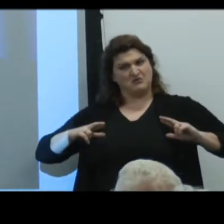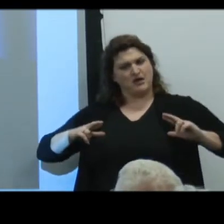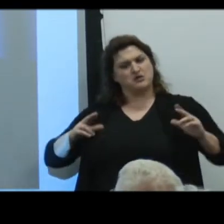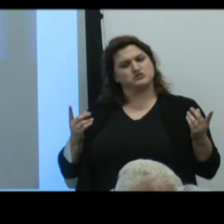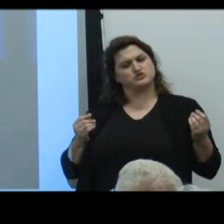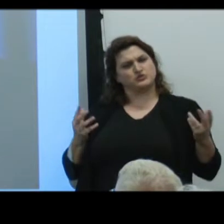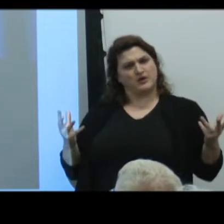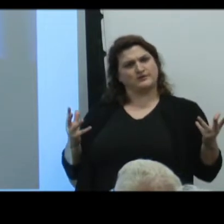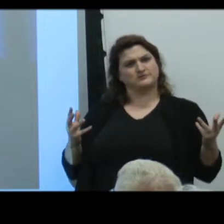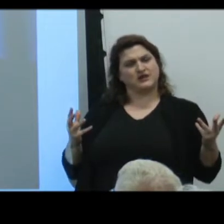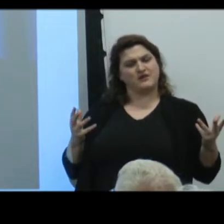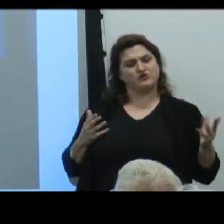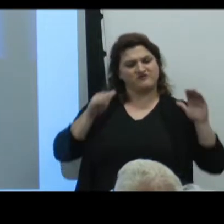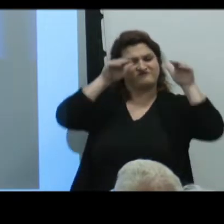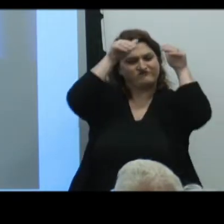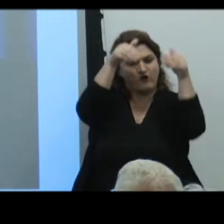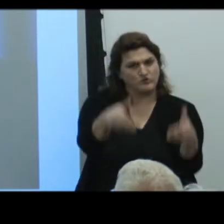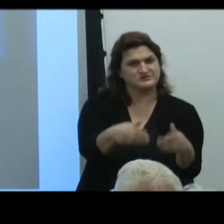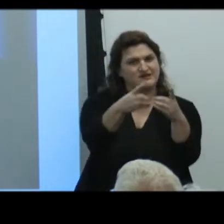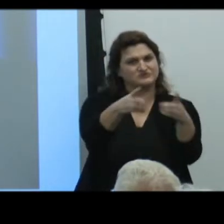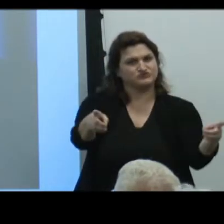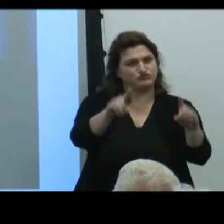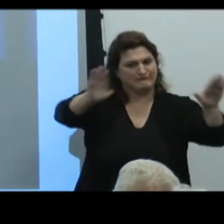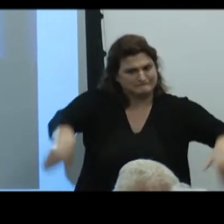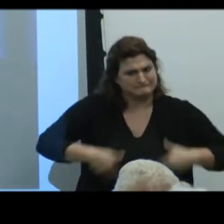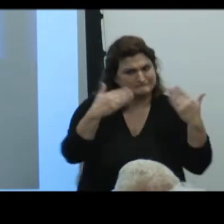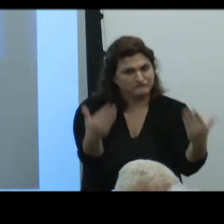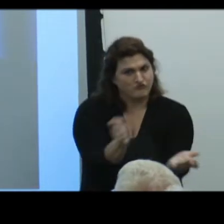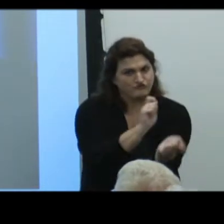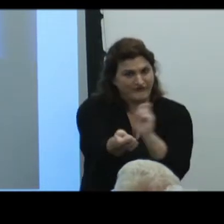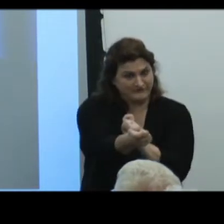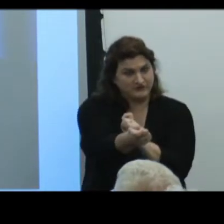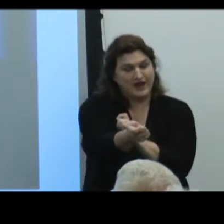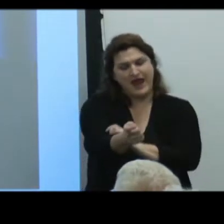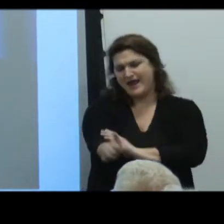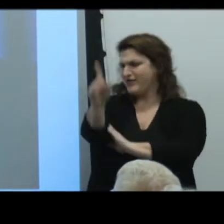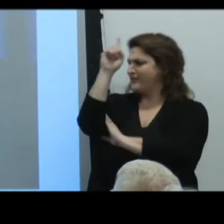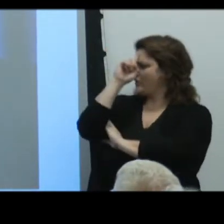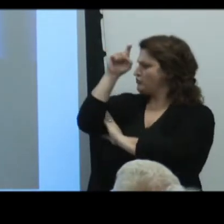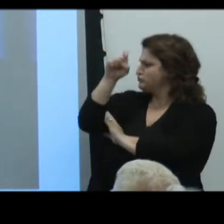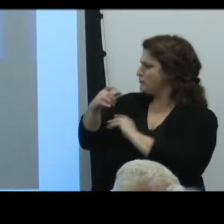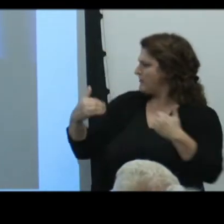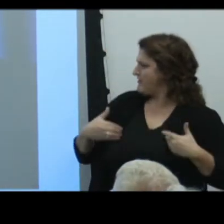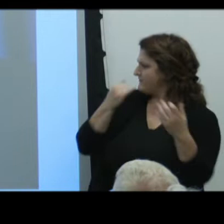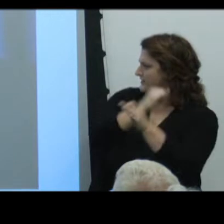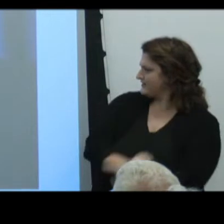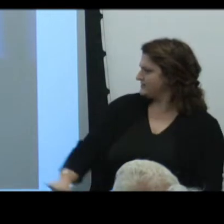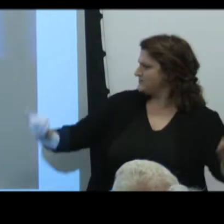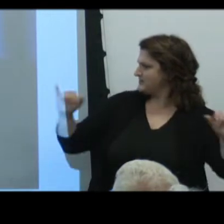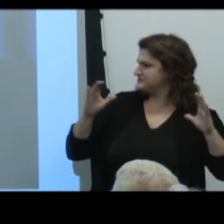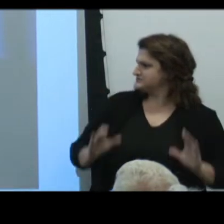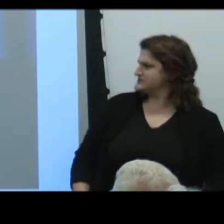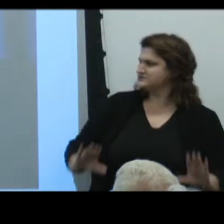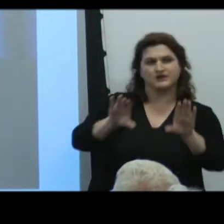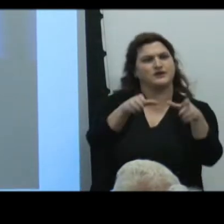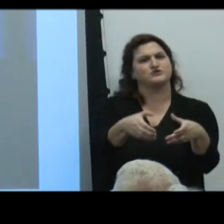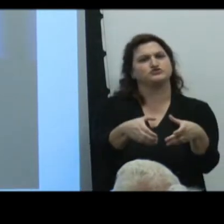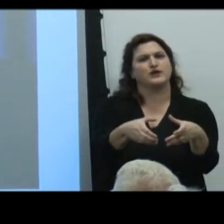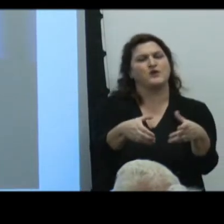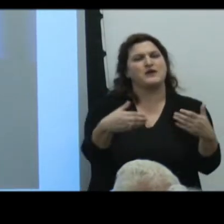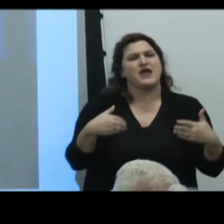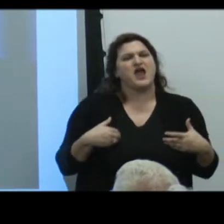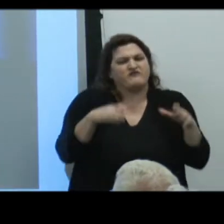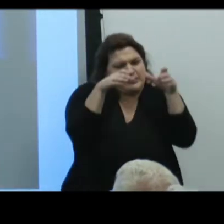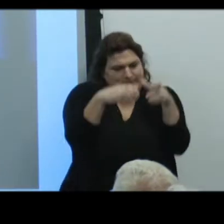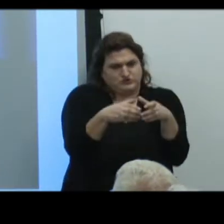redistricting reform. And I believe we should have an independent citizen commission. So an